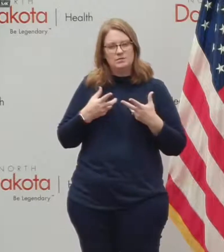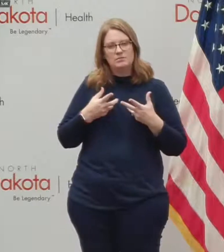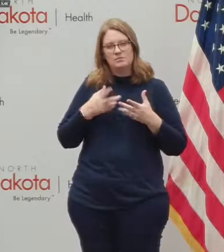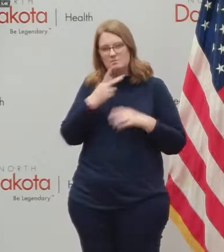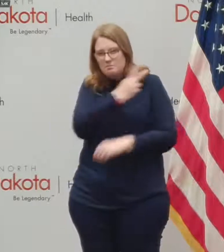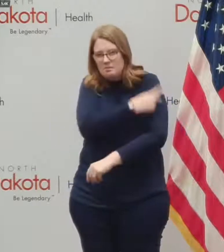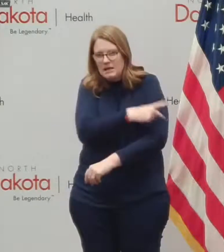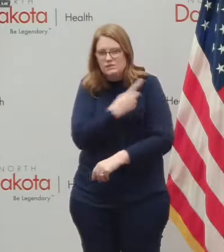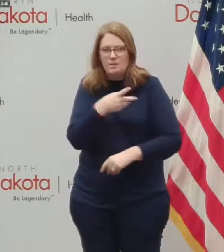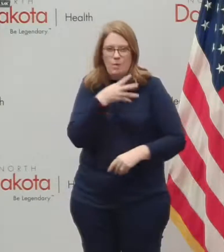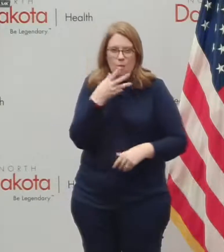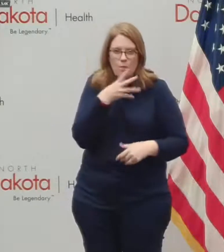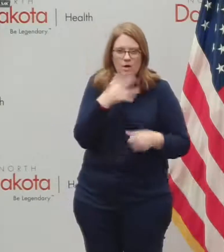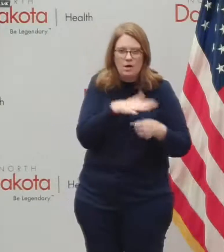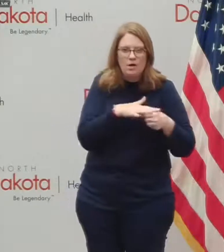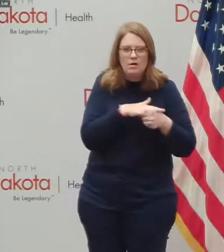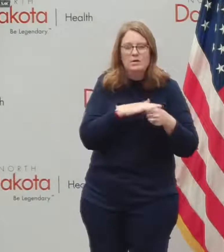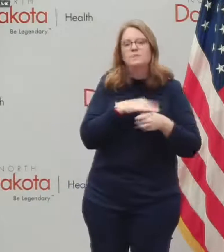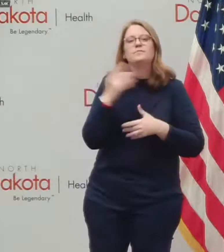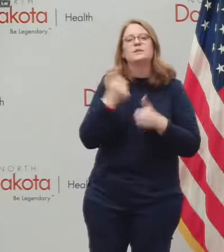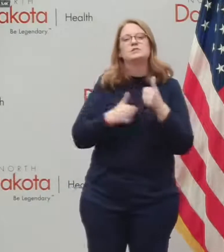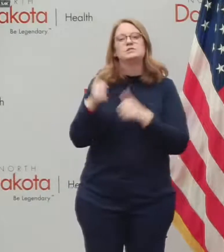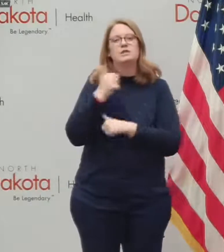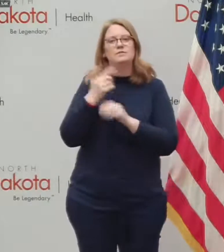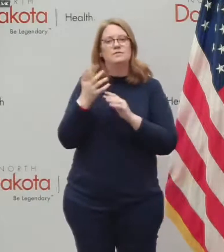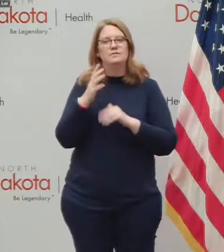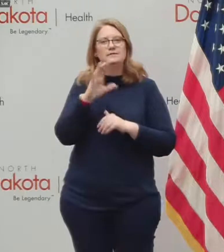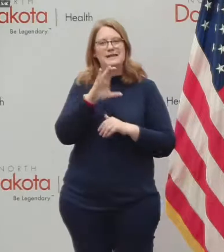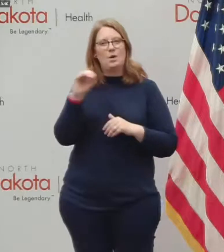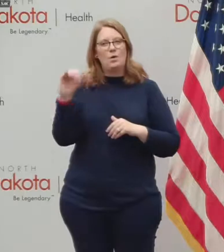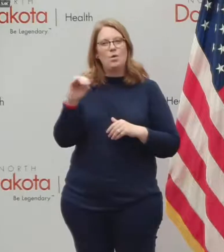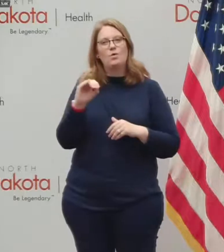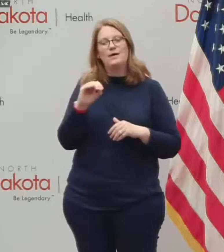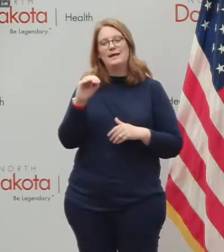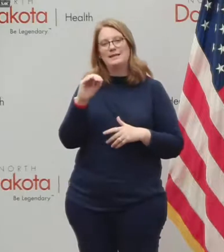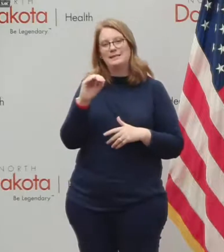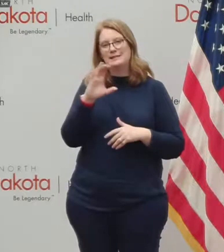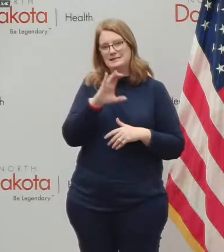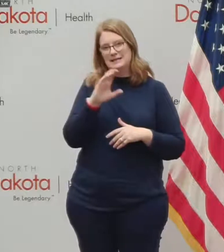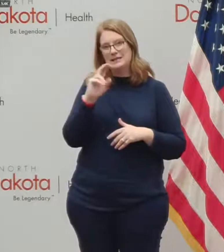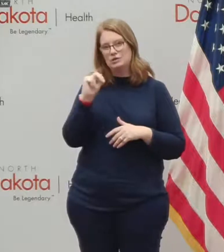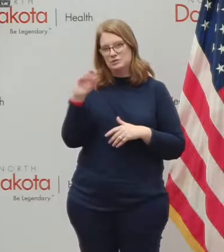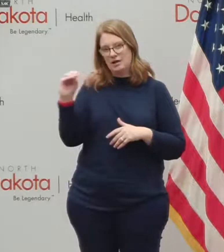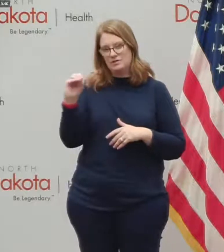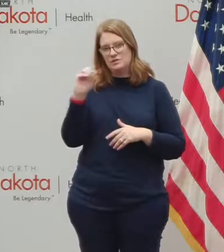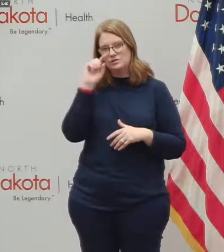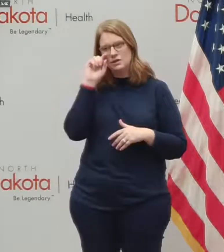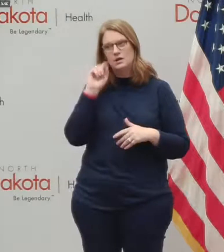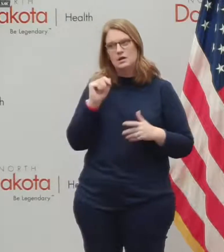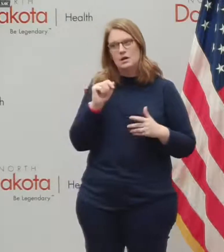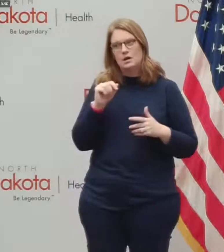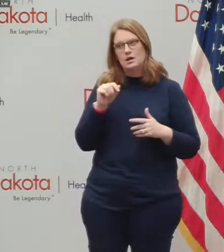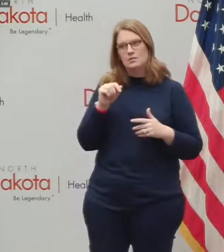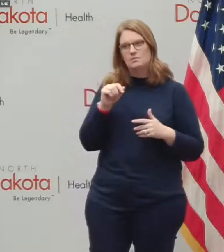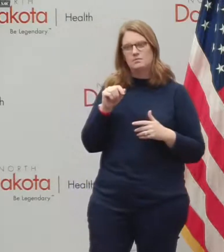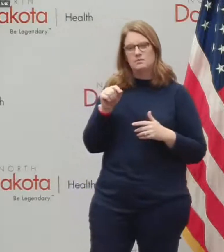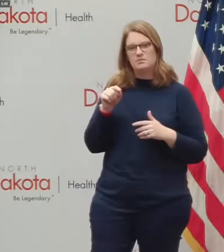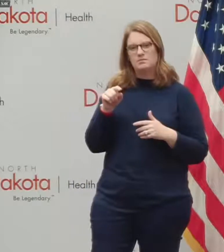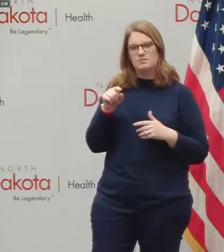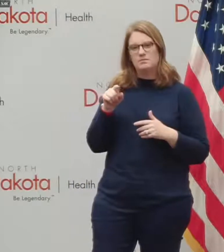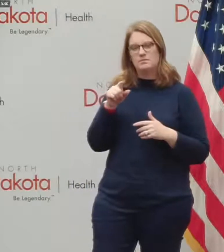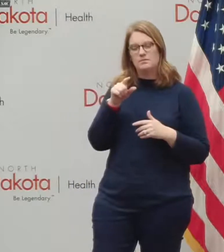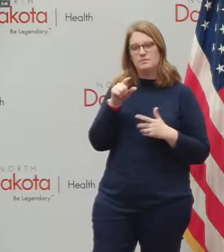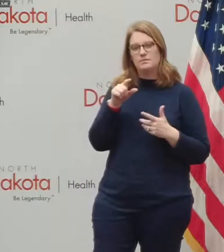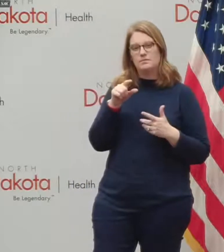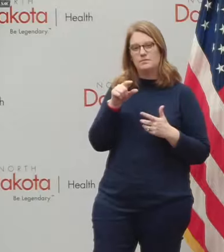hospitals. We'll have the chief operating officers and chief nursing officers there. There'll be times when the CEOs